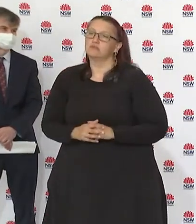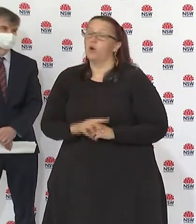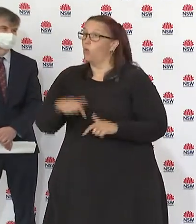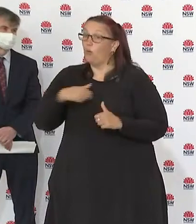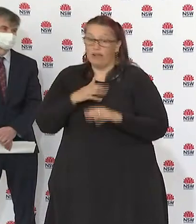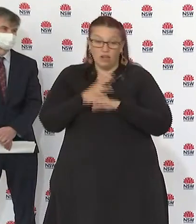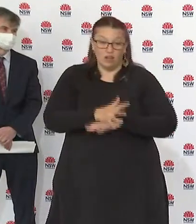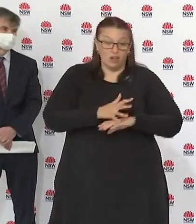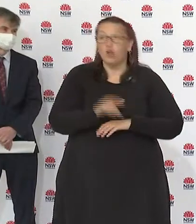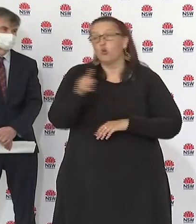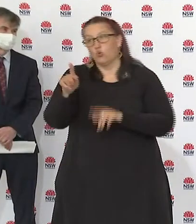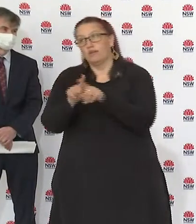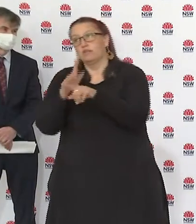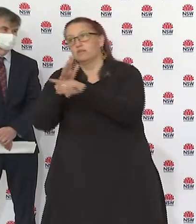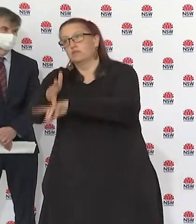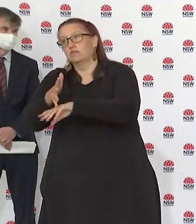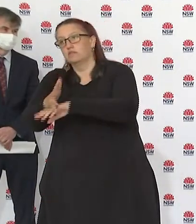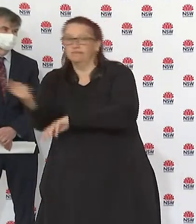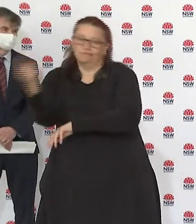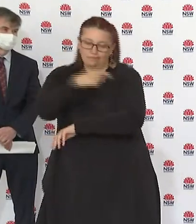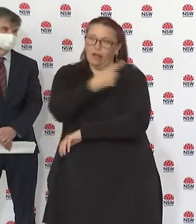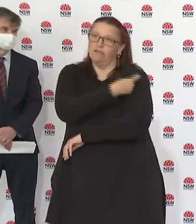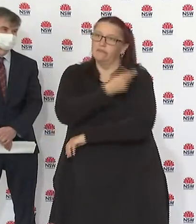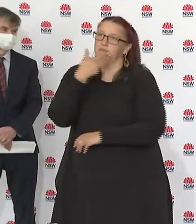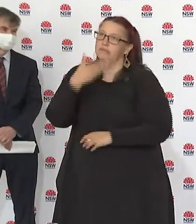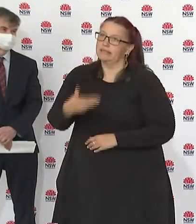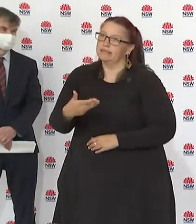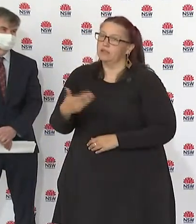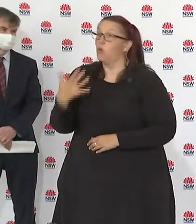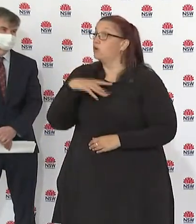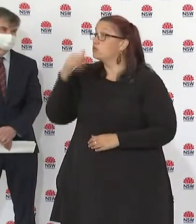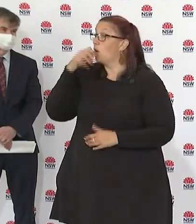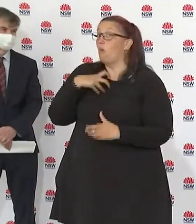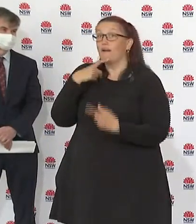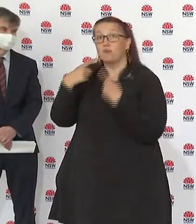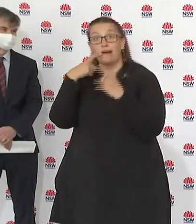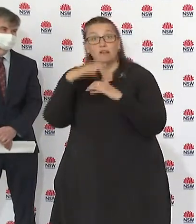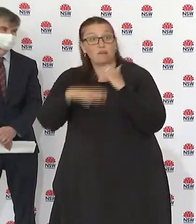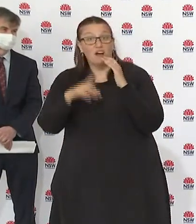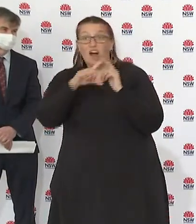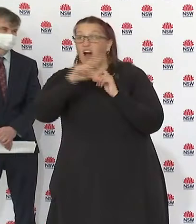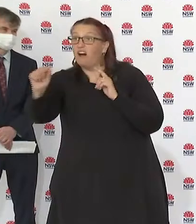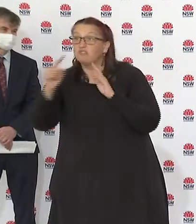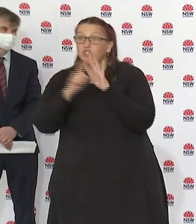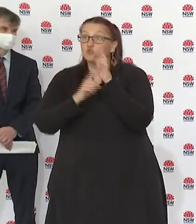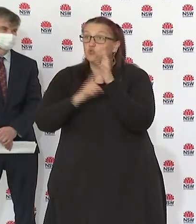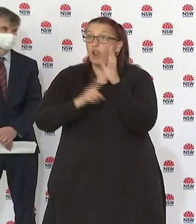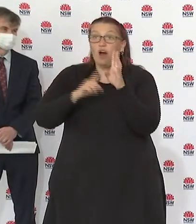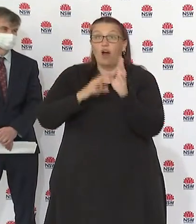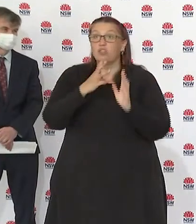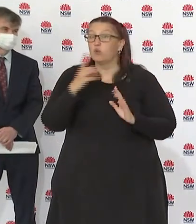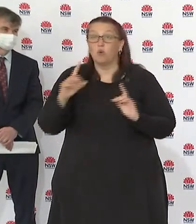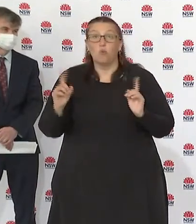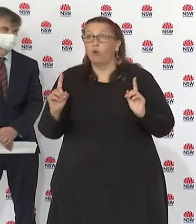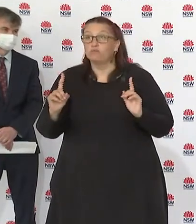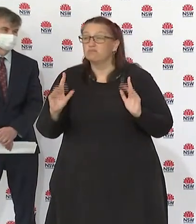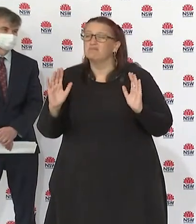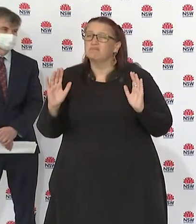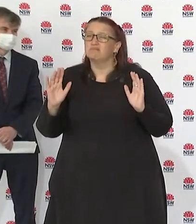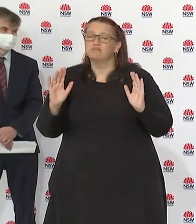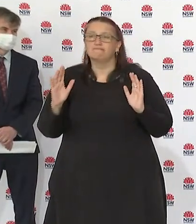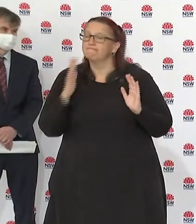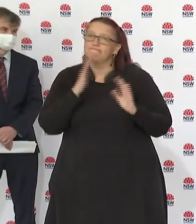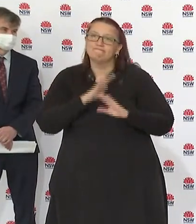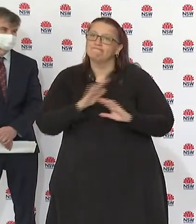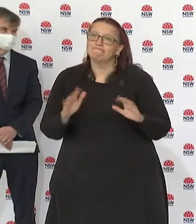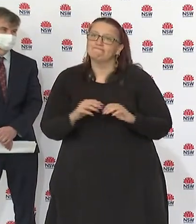life beyond July 31 looks like. And I just ask people, I know it's really difficult not to speculate, but please wait till we make those announcements. I'm